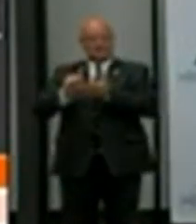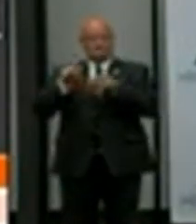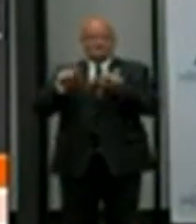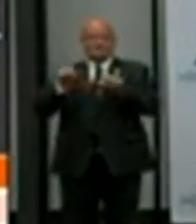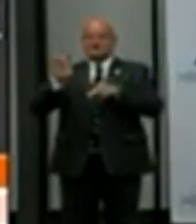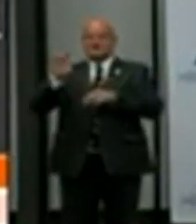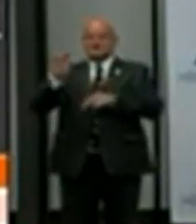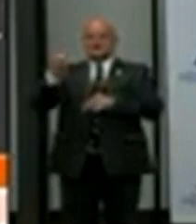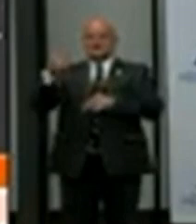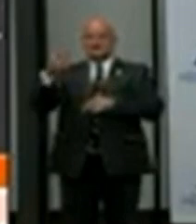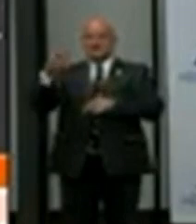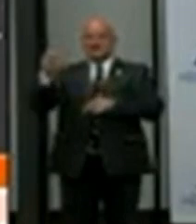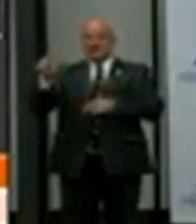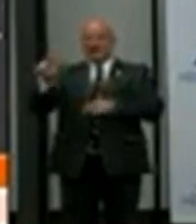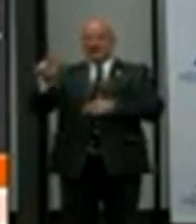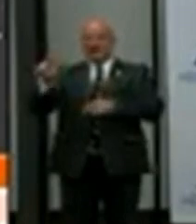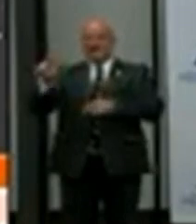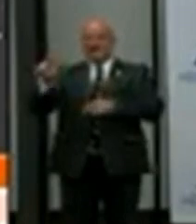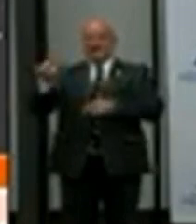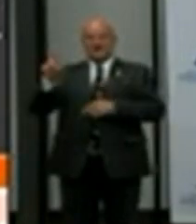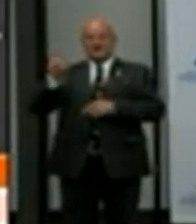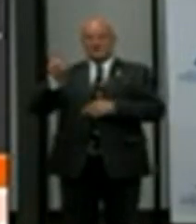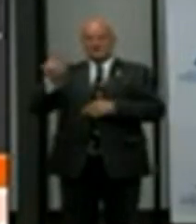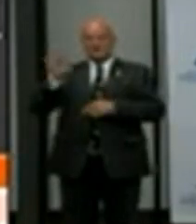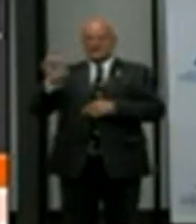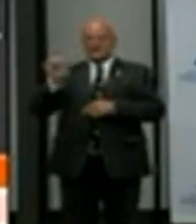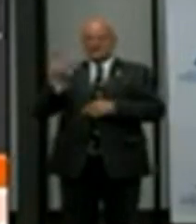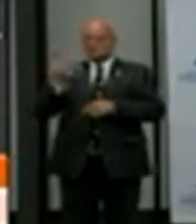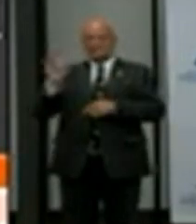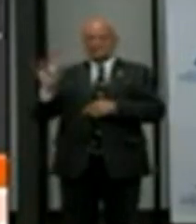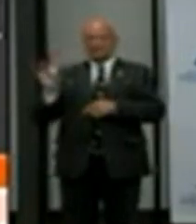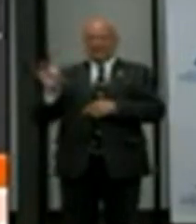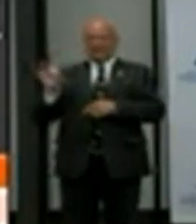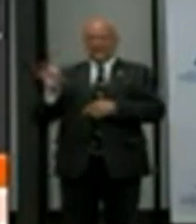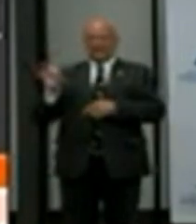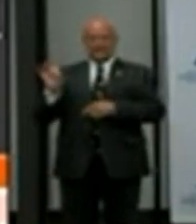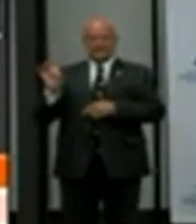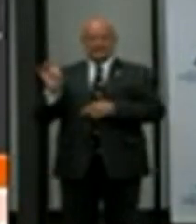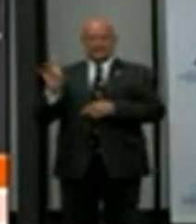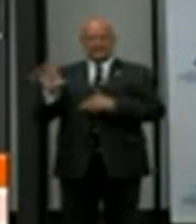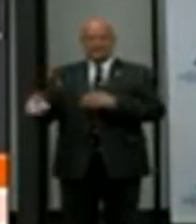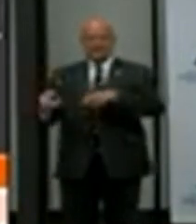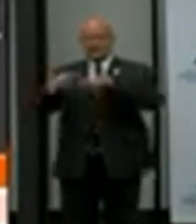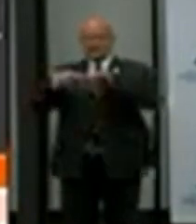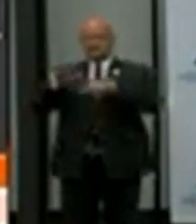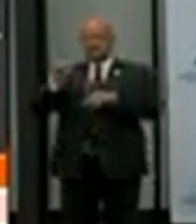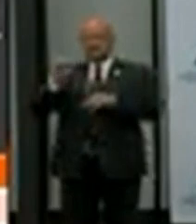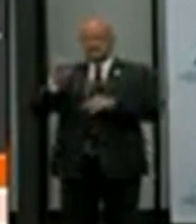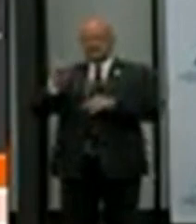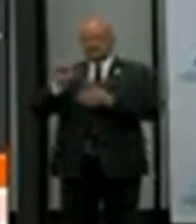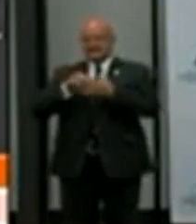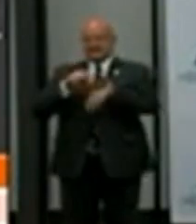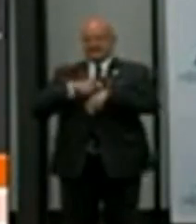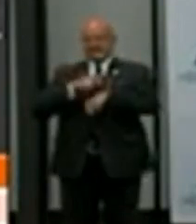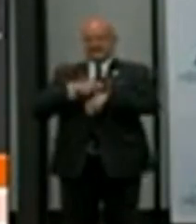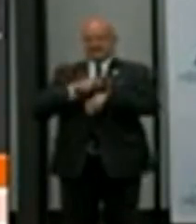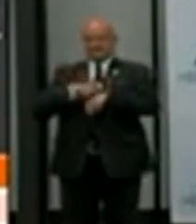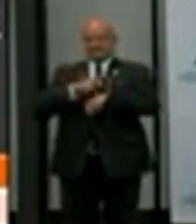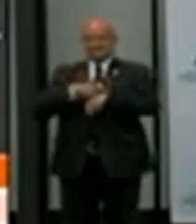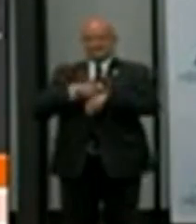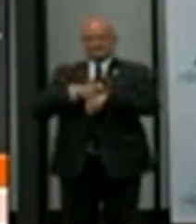at Craighead County, had 128 additional cases during that time